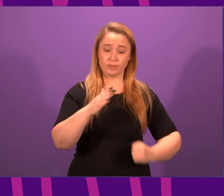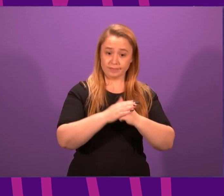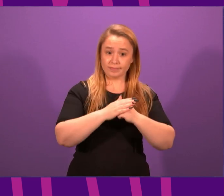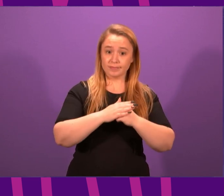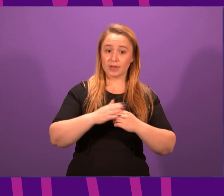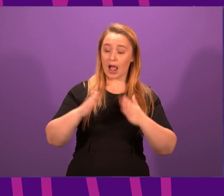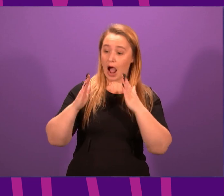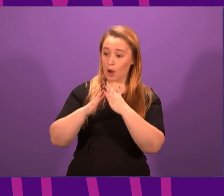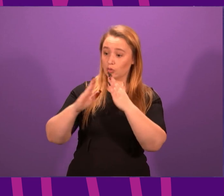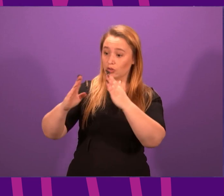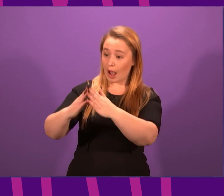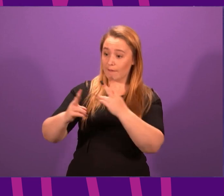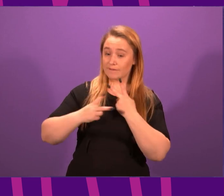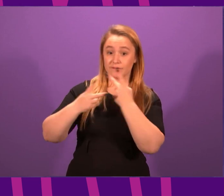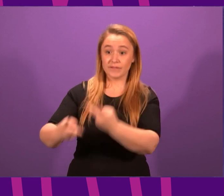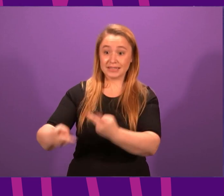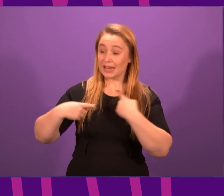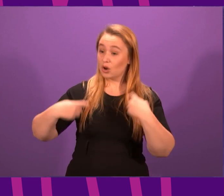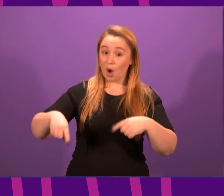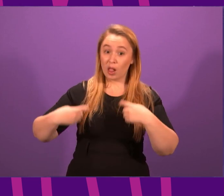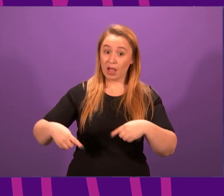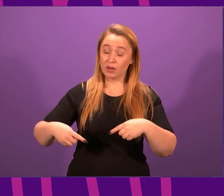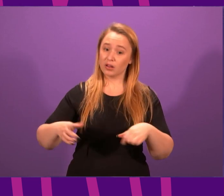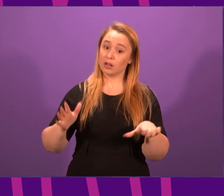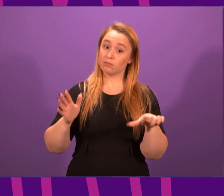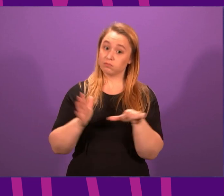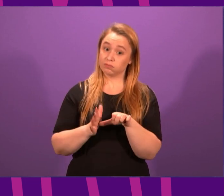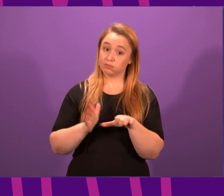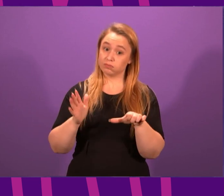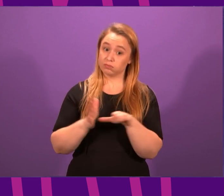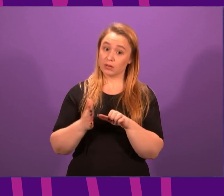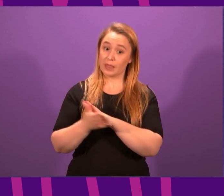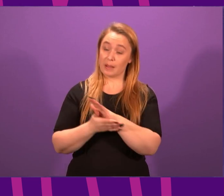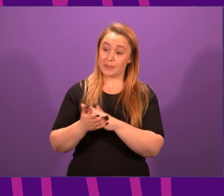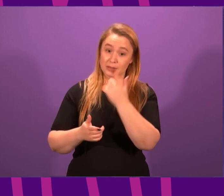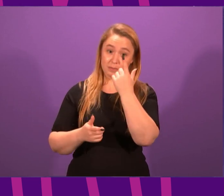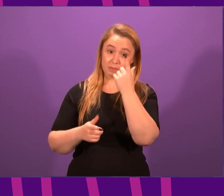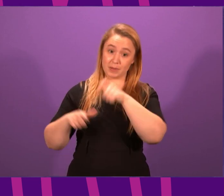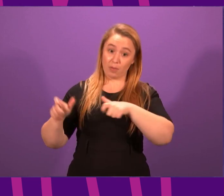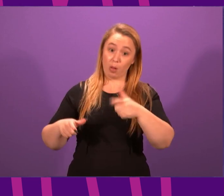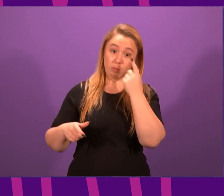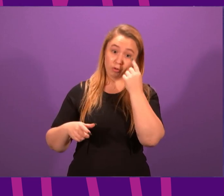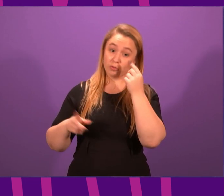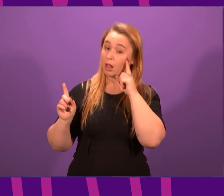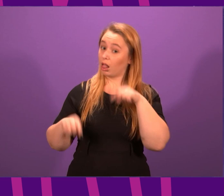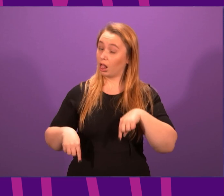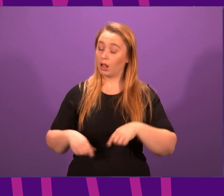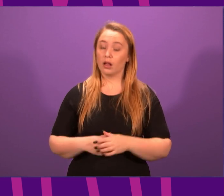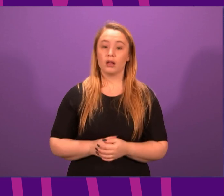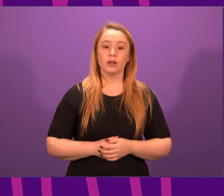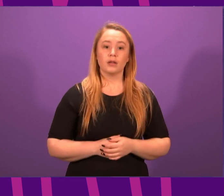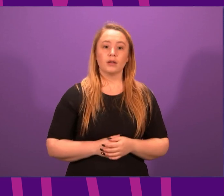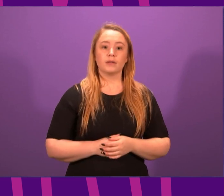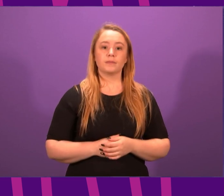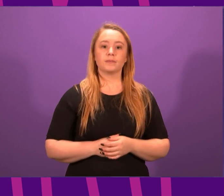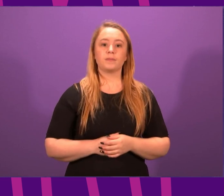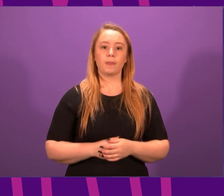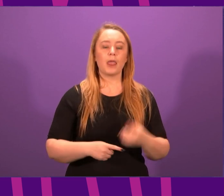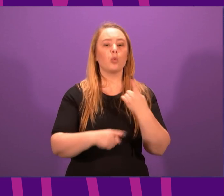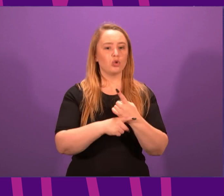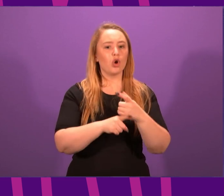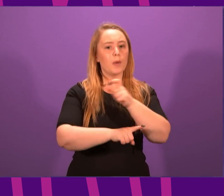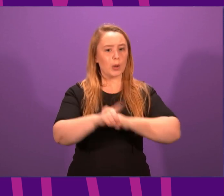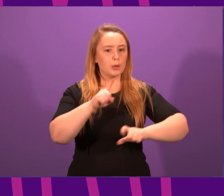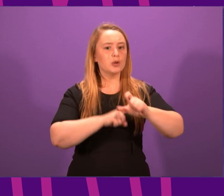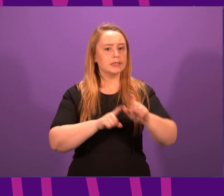likely to reduce public confidence and possibly compliance with the restrictions she's setting out. First Minister. I'll come on to island communities in